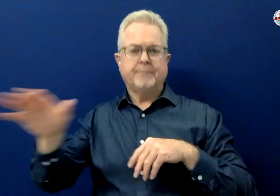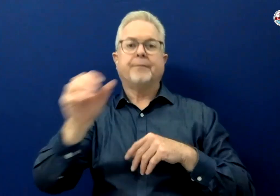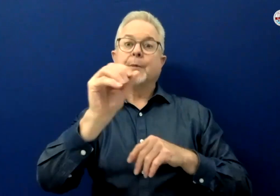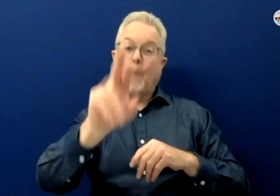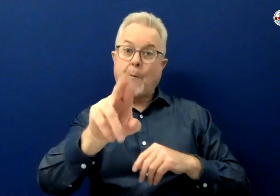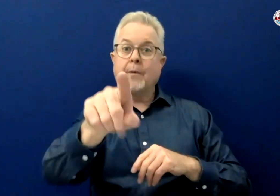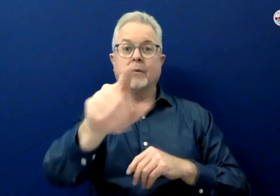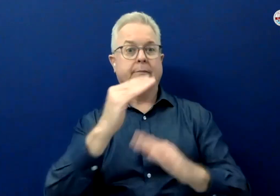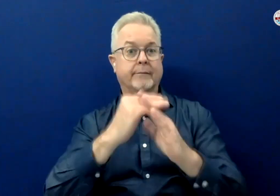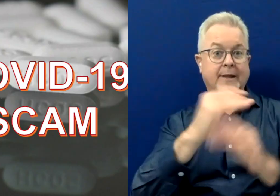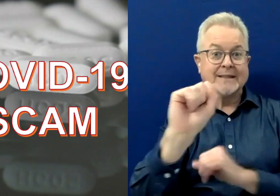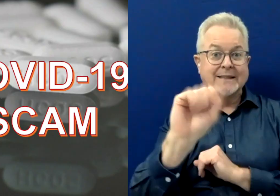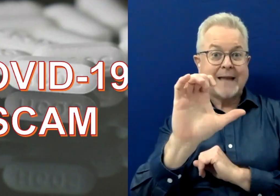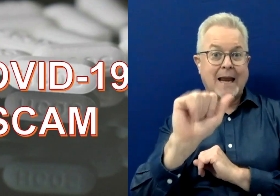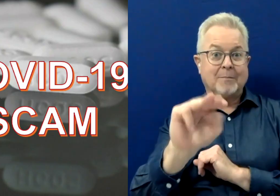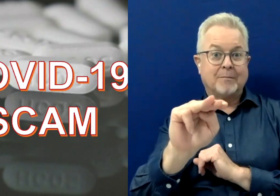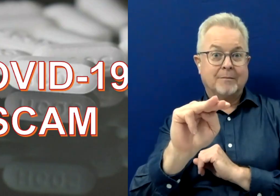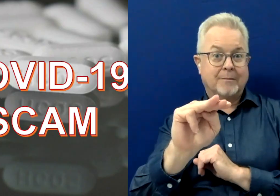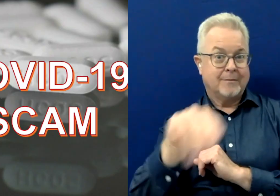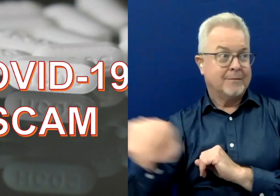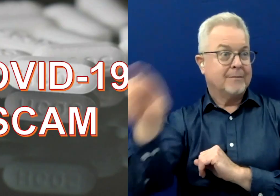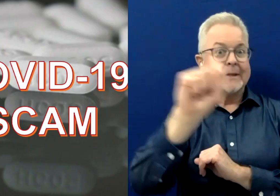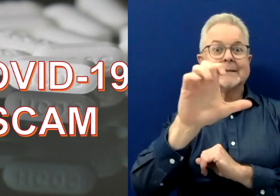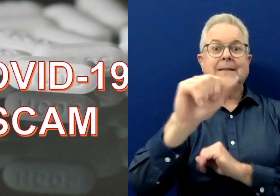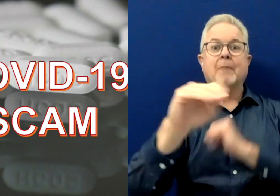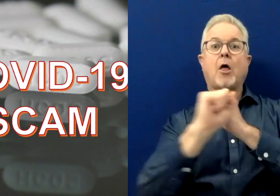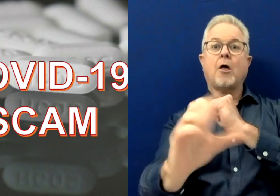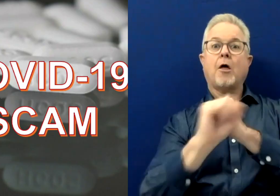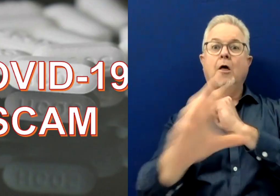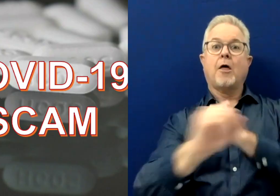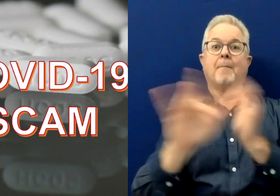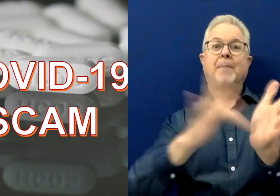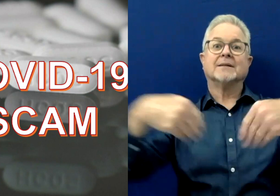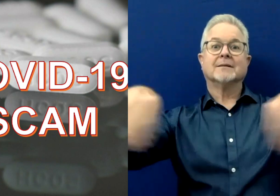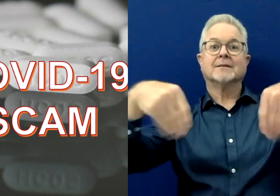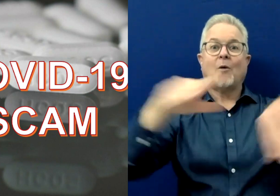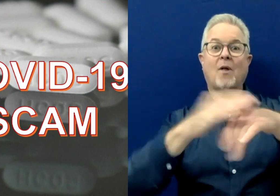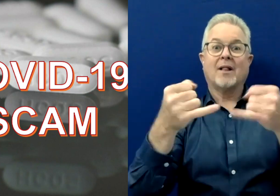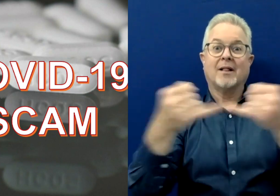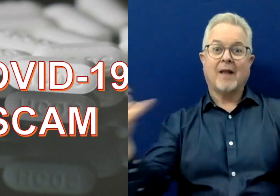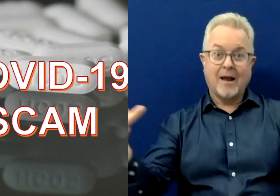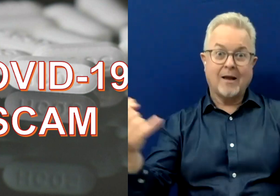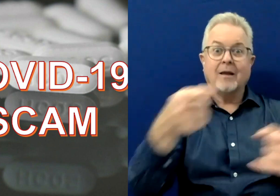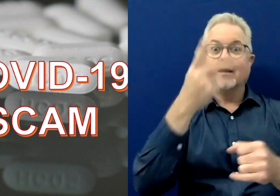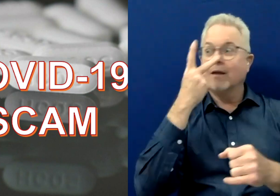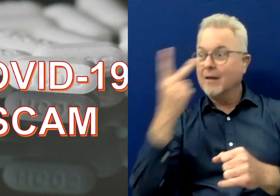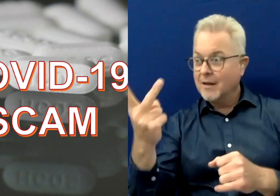another substitute other than those 3 medications, because there are a lot of counterfeit medications that are being sold